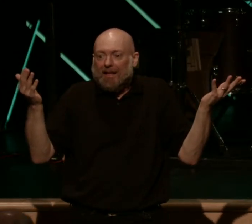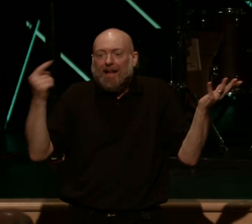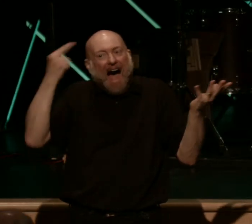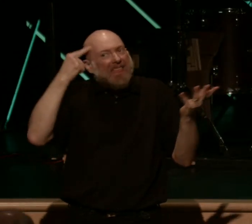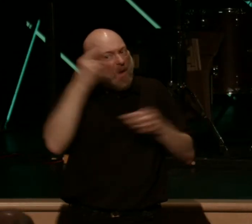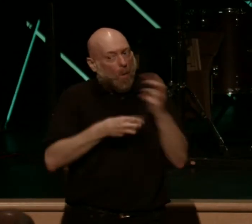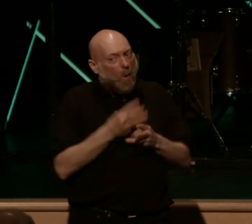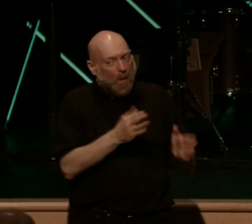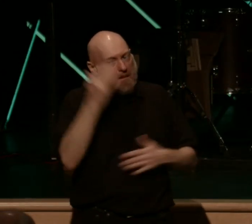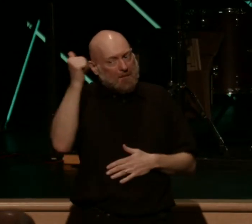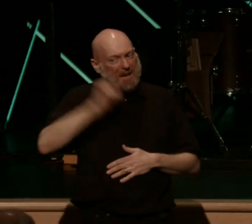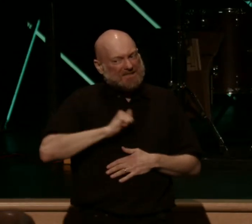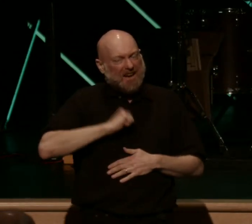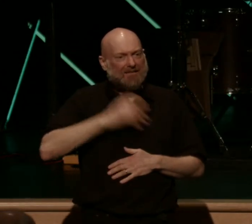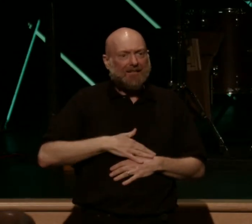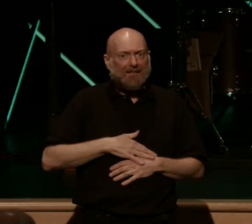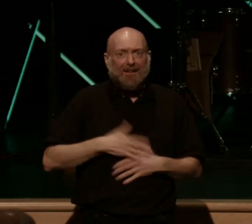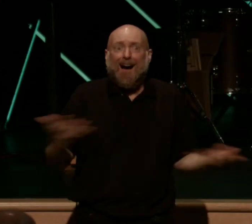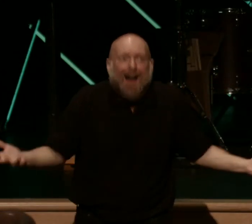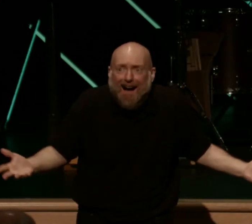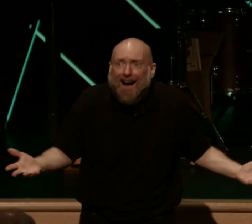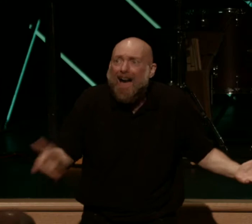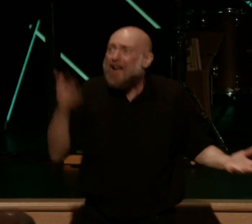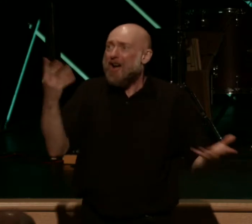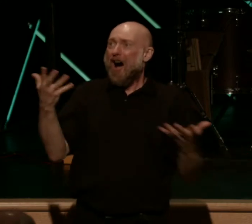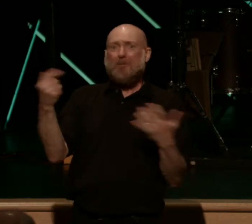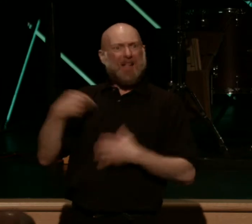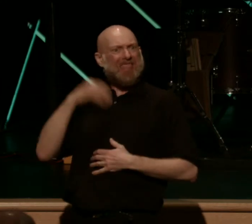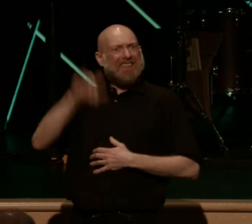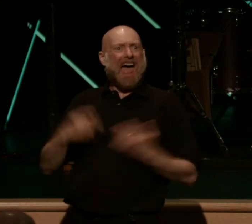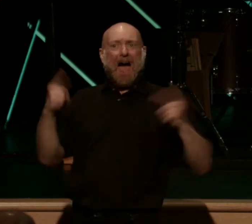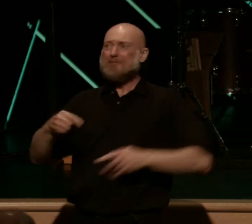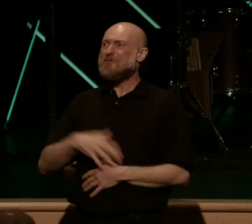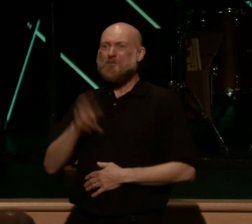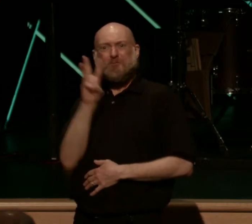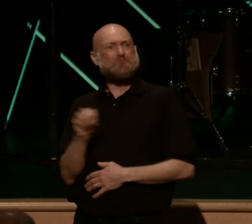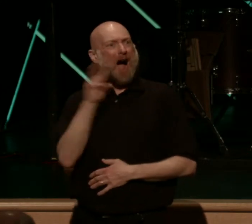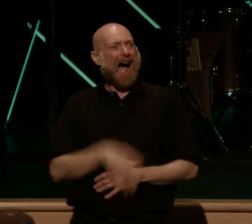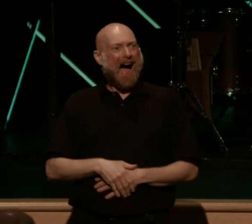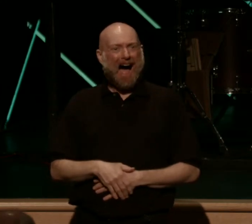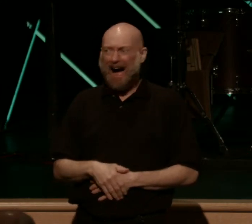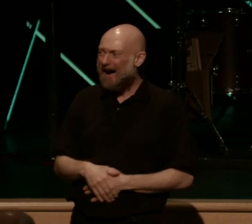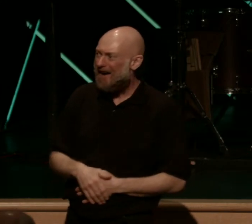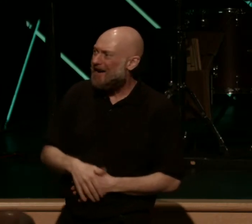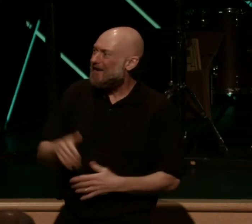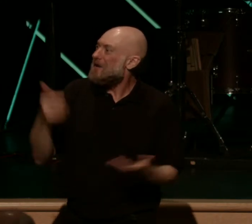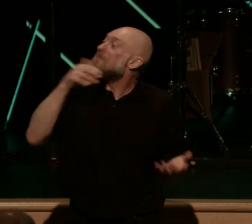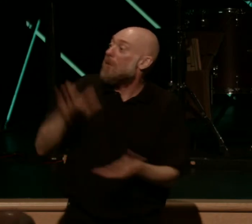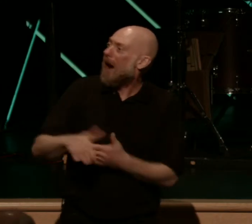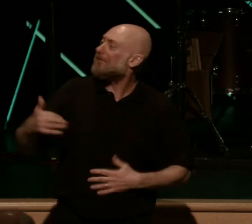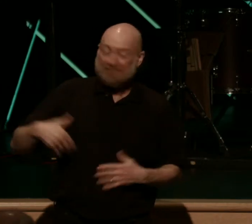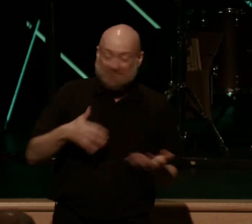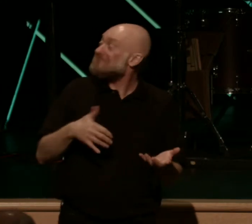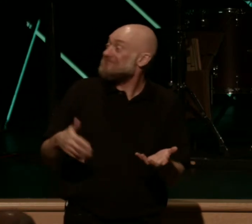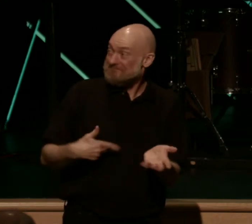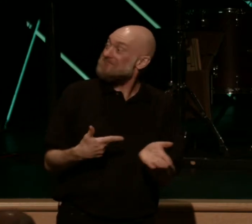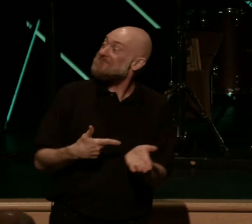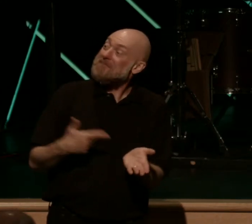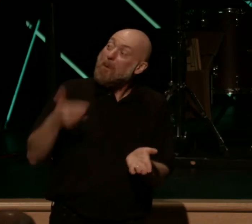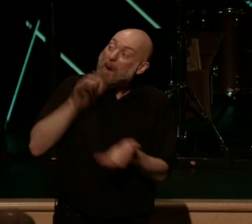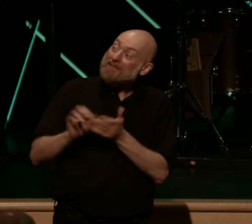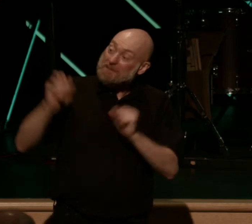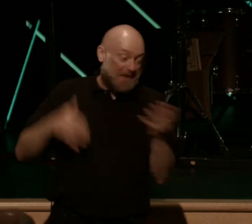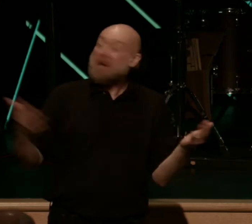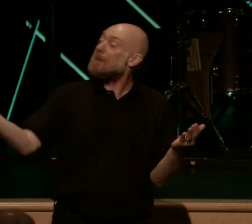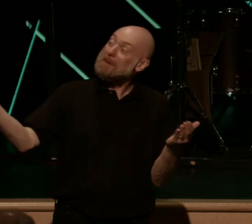I'm just like, you got to be kidding me. This is what God wants to happen? Wow, I wonder if Natasha's ever read this. This is going to change